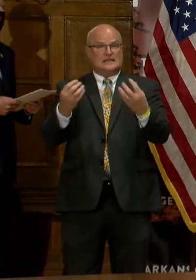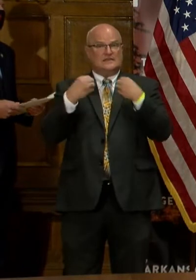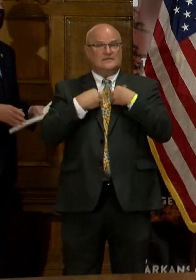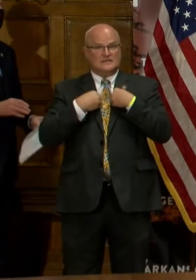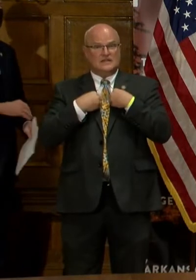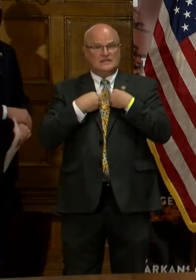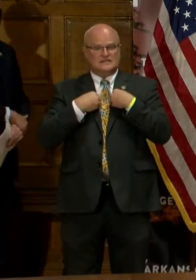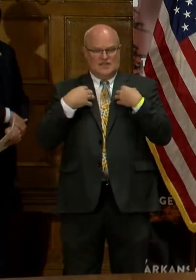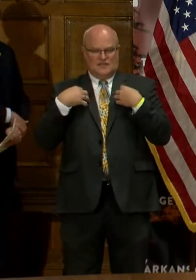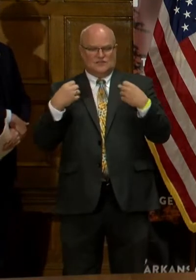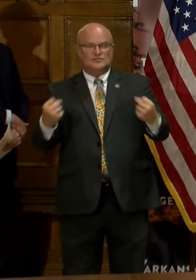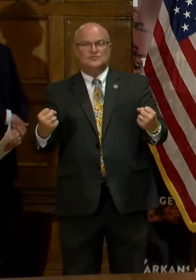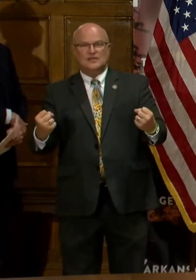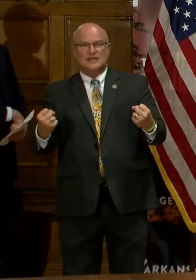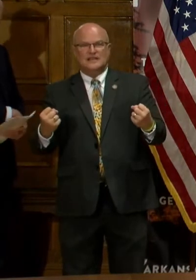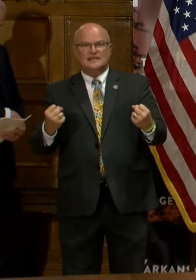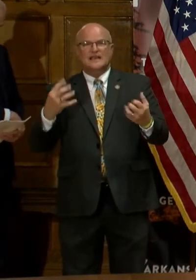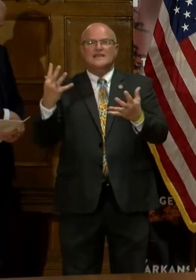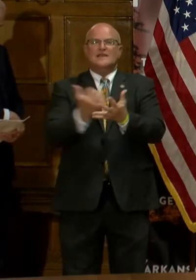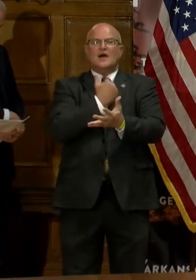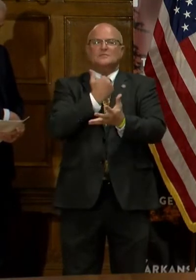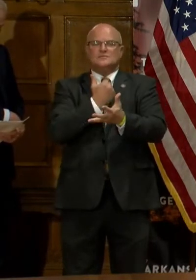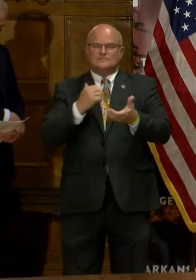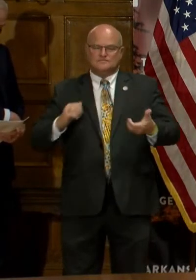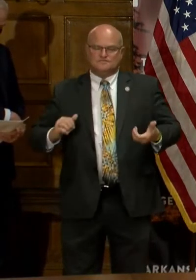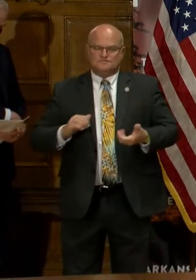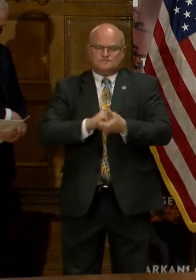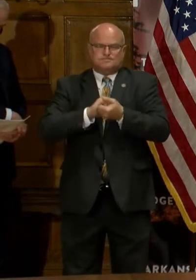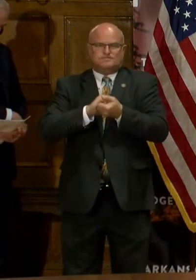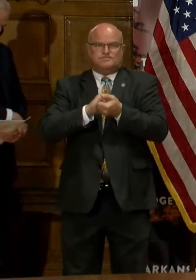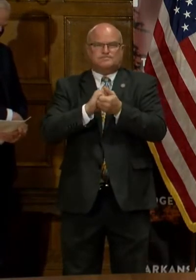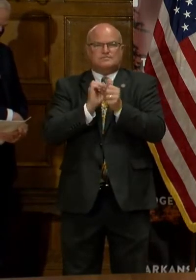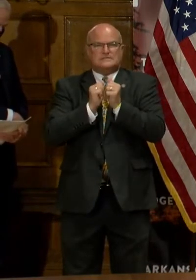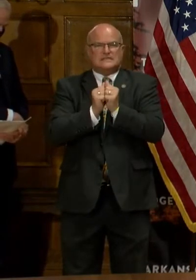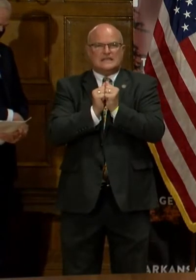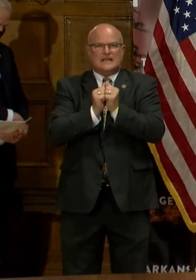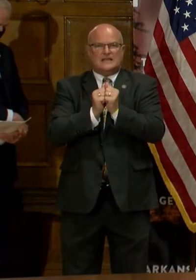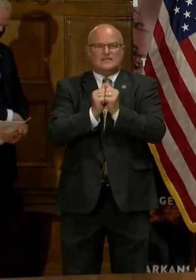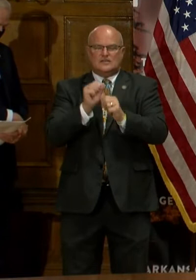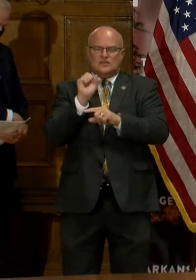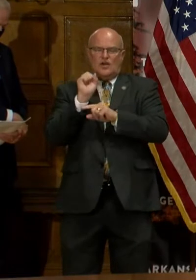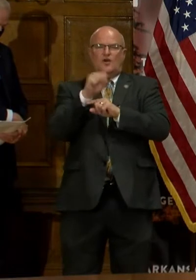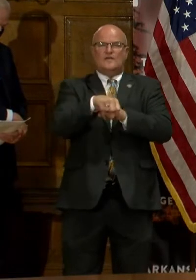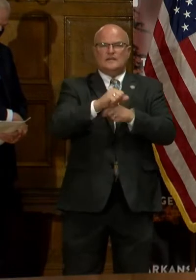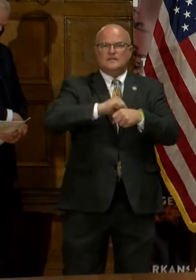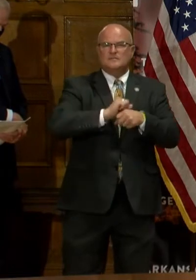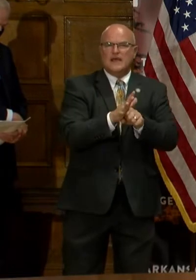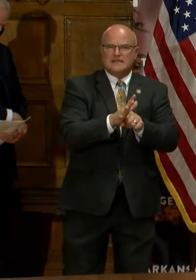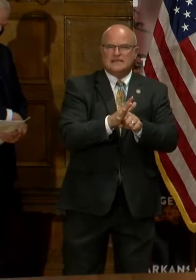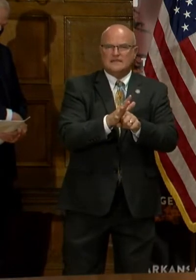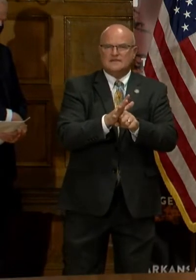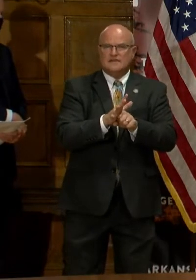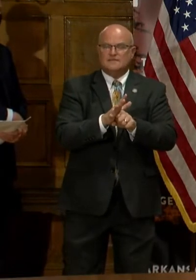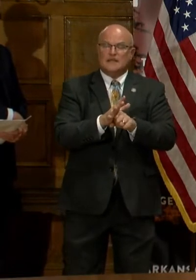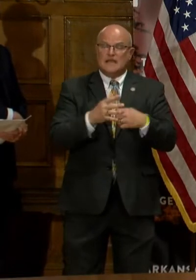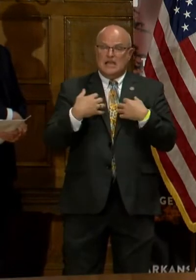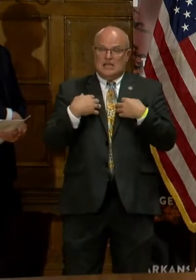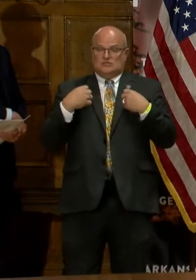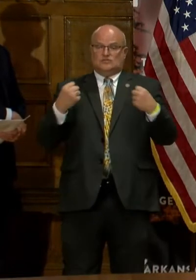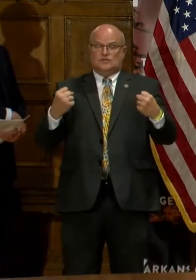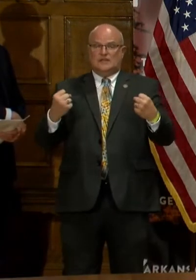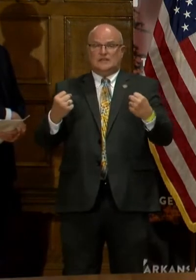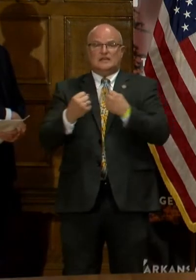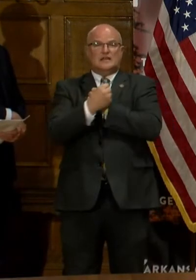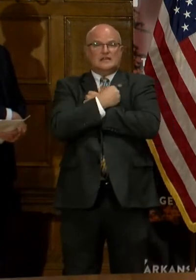gives, the opportunity to bind together in our efforts to overcome this pandemic, always strengthened by